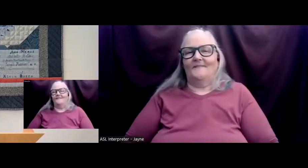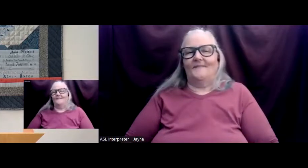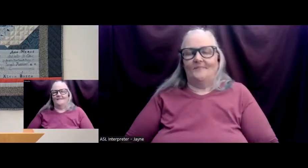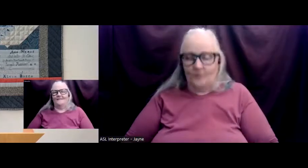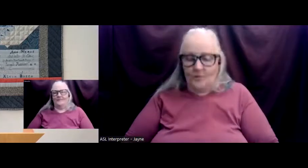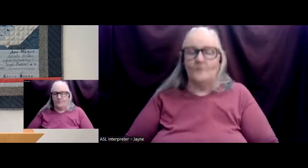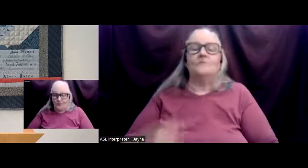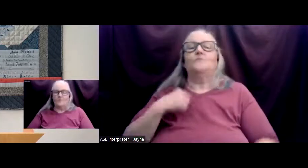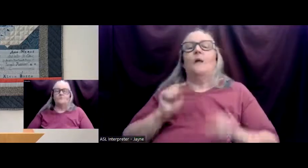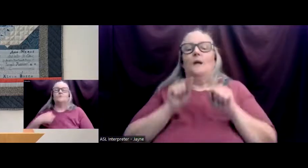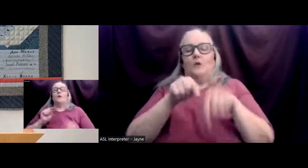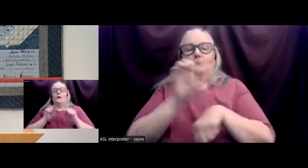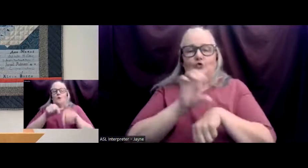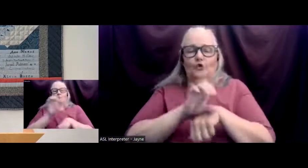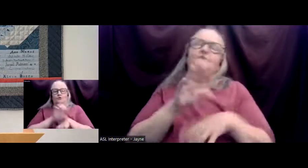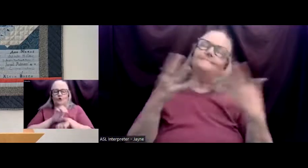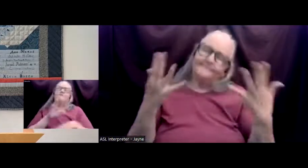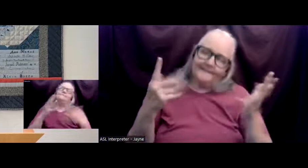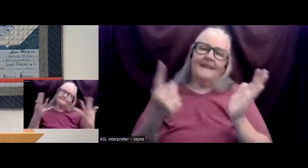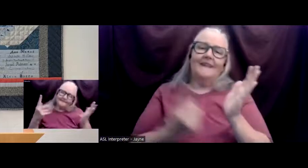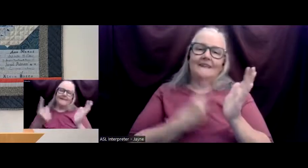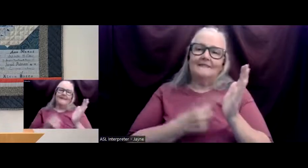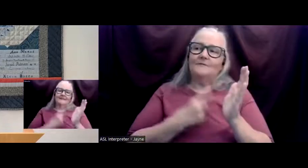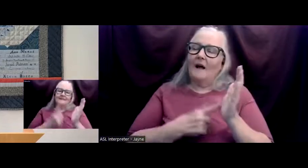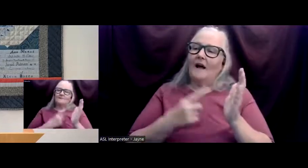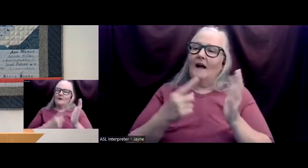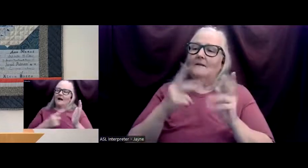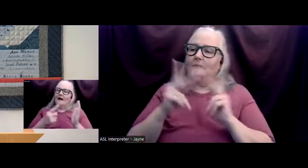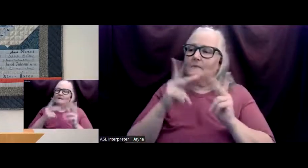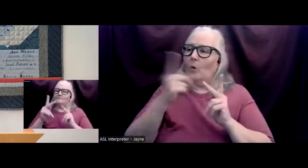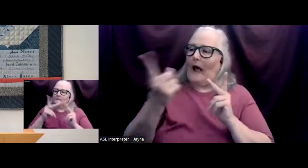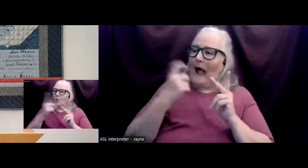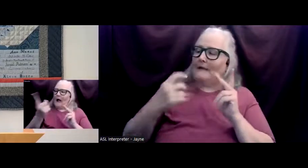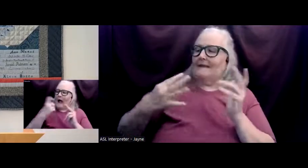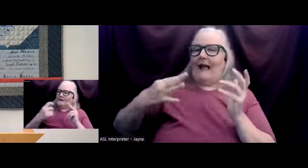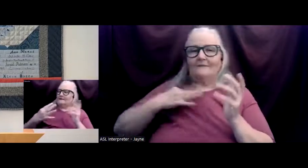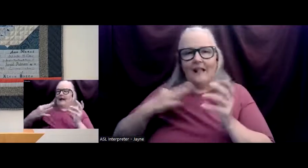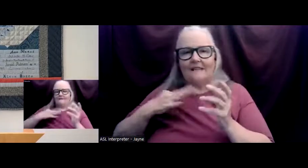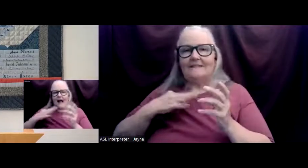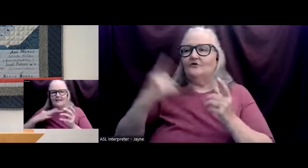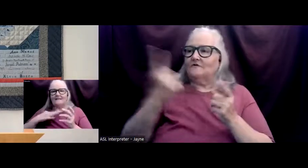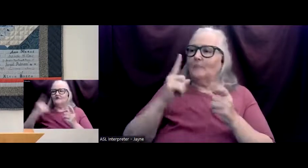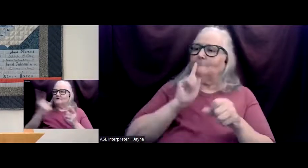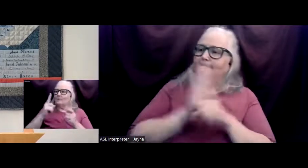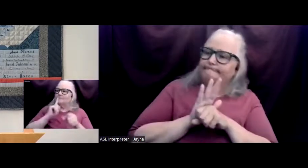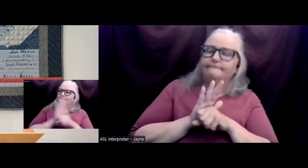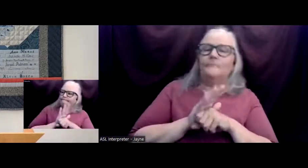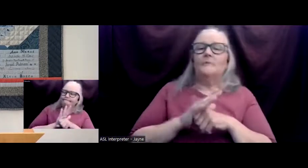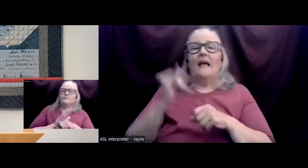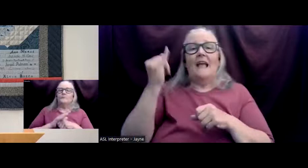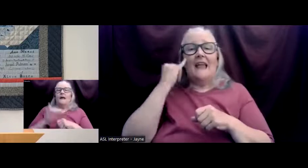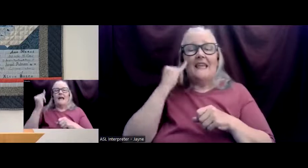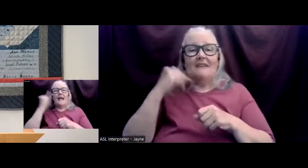When I come to church, yes, sometimes I will be asked to make commitments, to volunteer my time and energy. And if I'm maxed